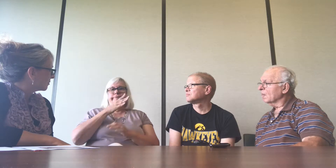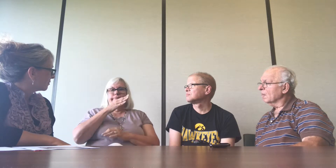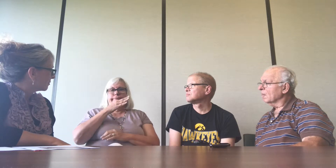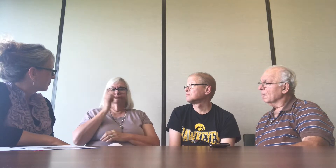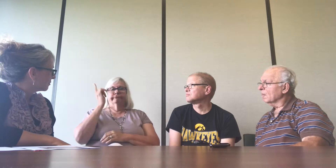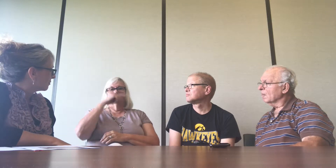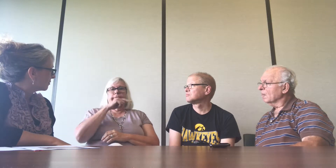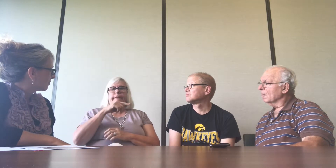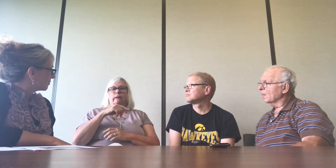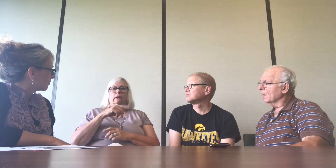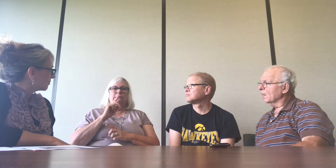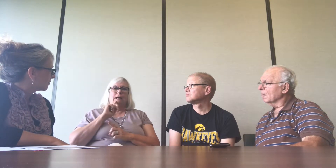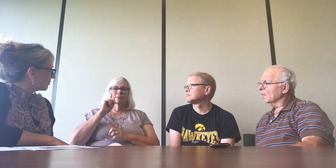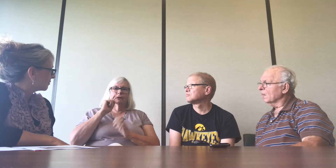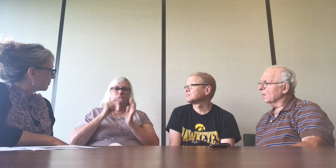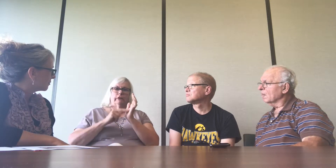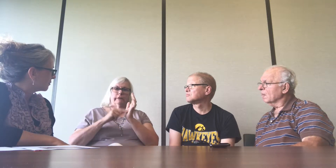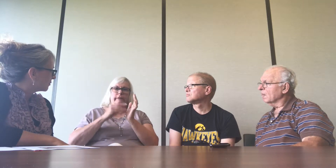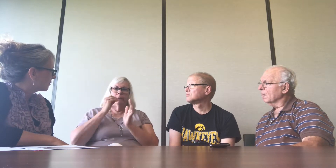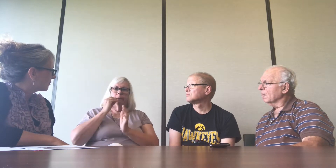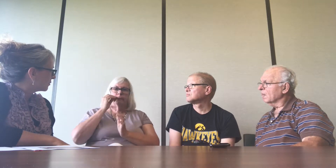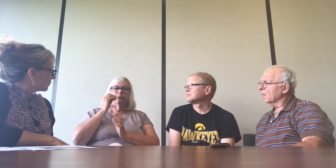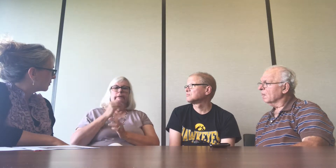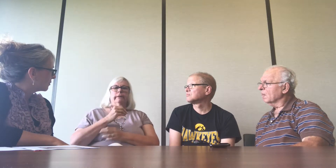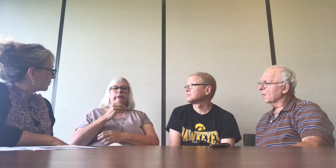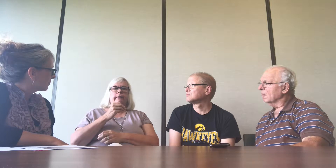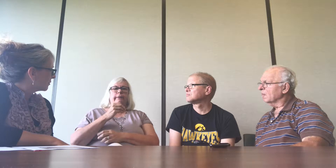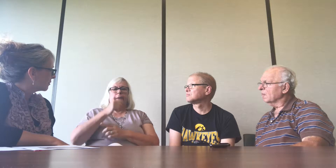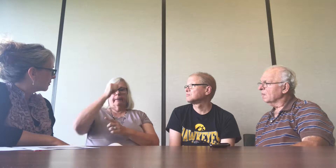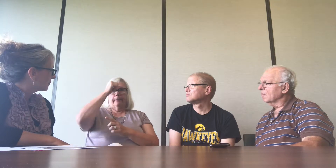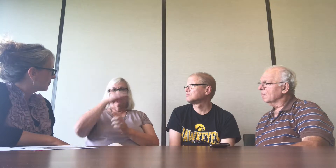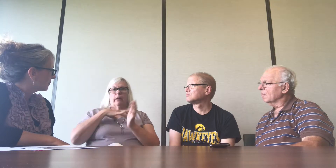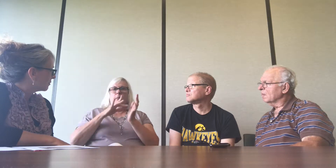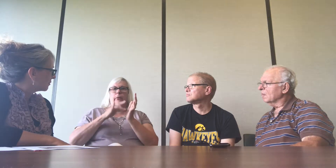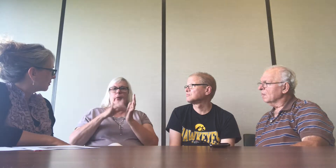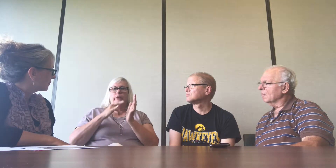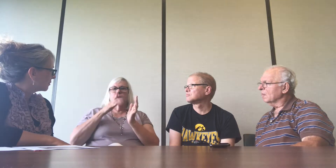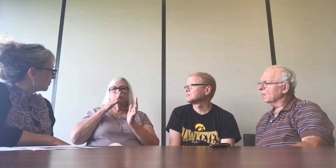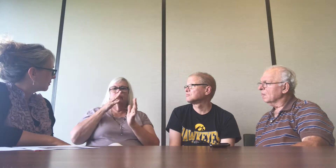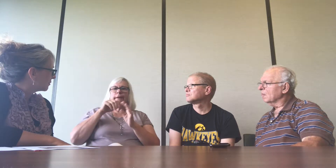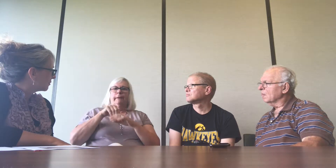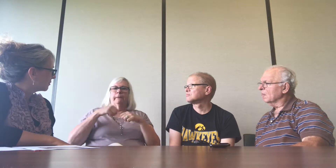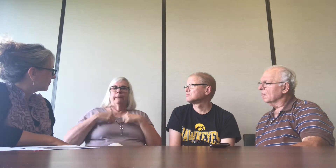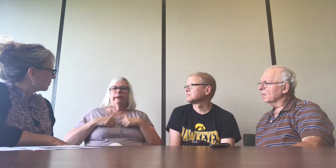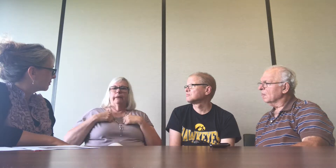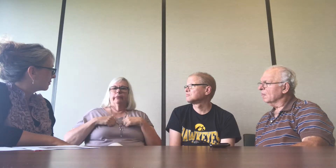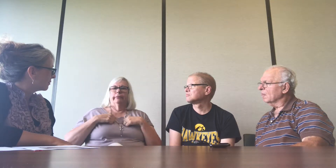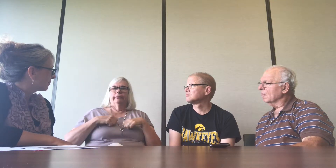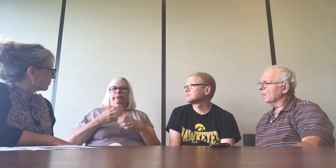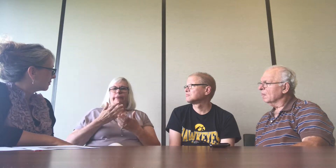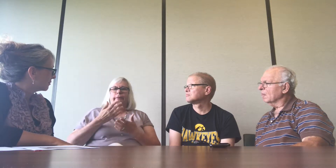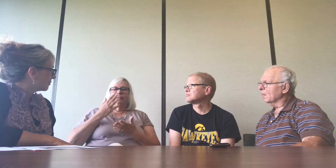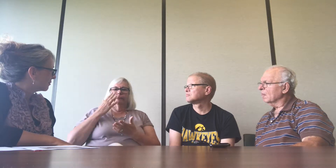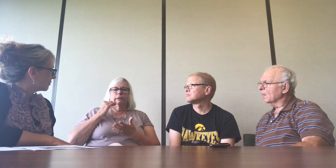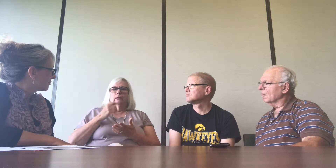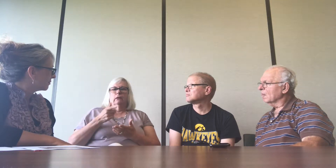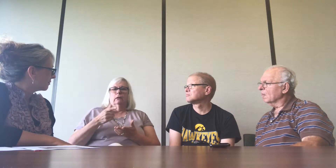Surely, there was one nursing home that was abusing my mother in the